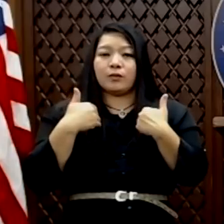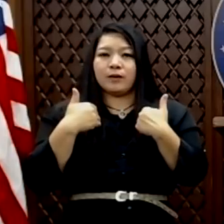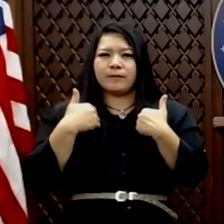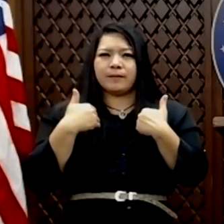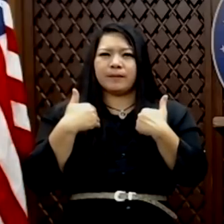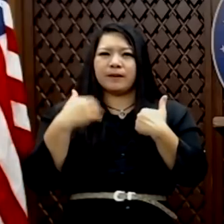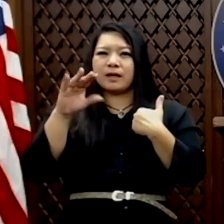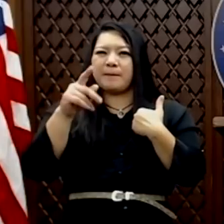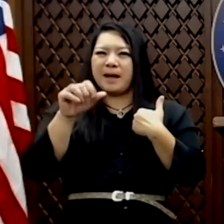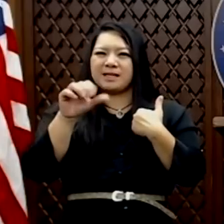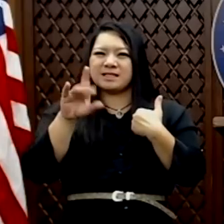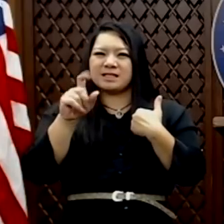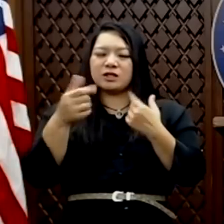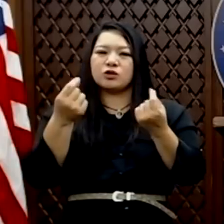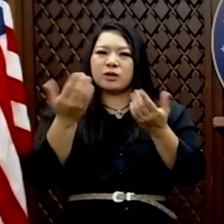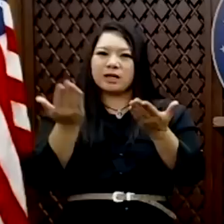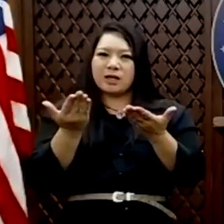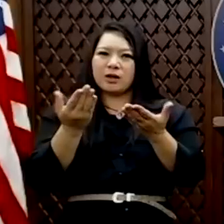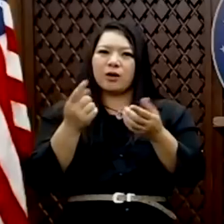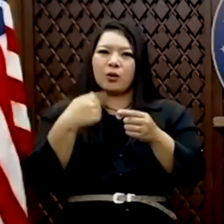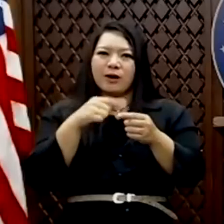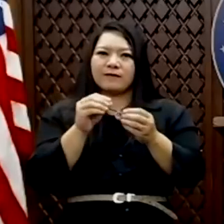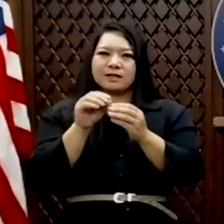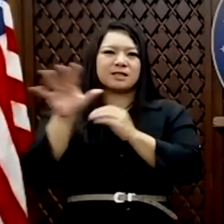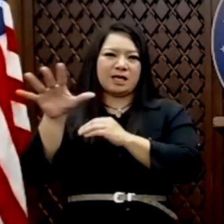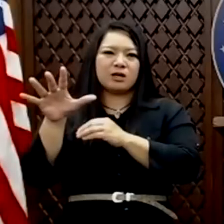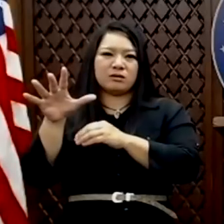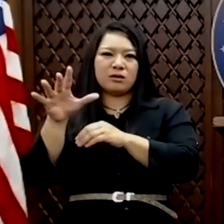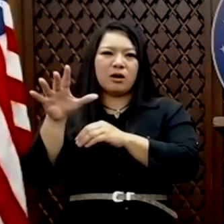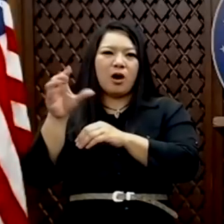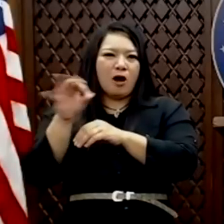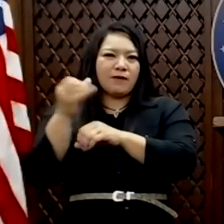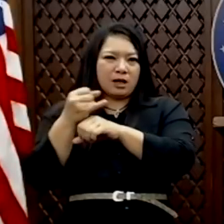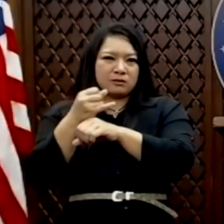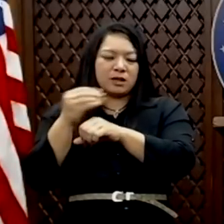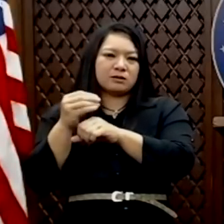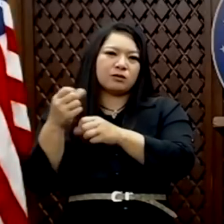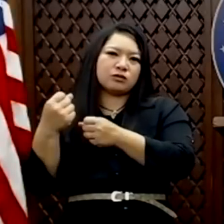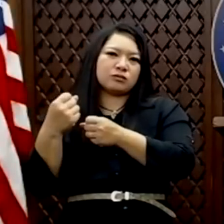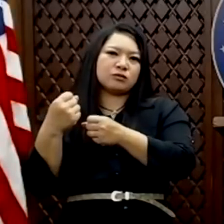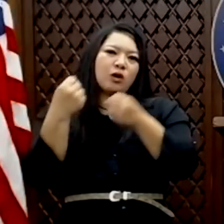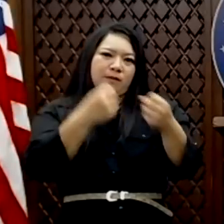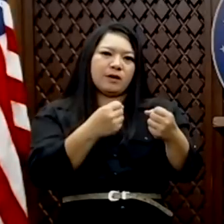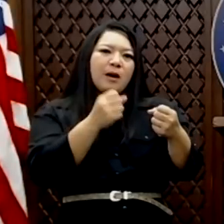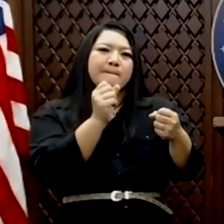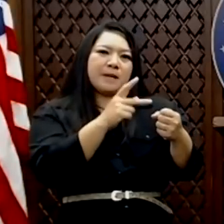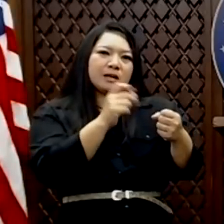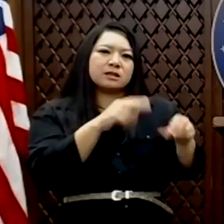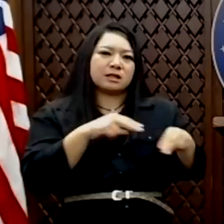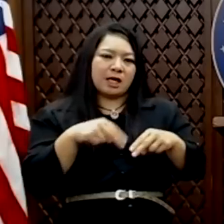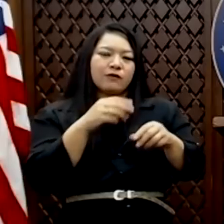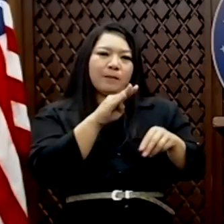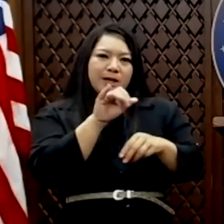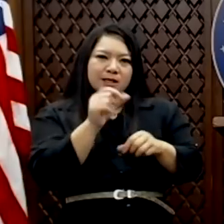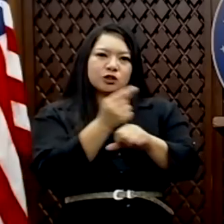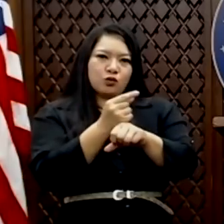have the capacity to do that here or we have to send it off island. And then they will be transported by military transportation back to Naval Base Guam where they'll go